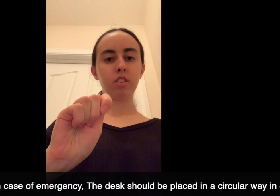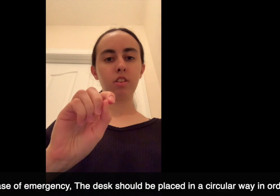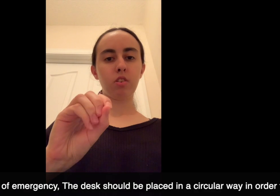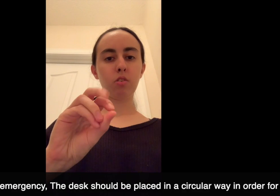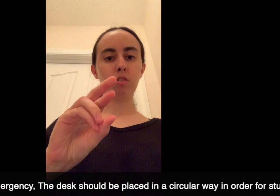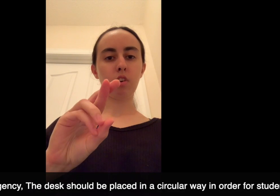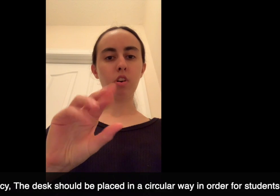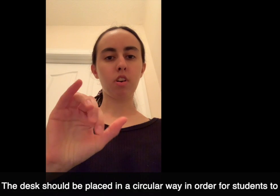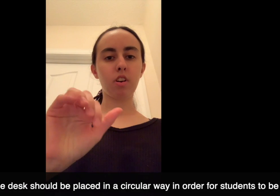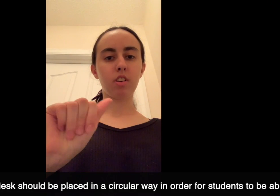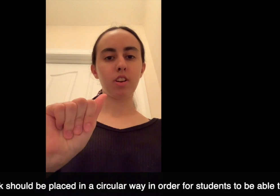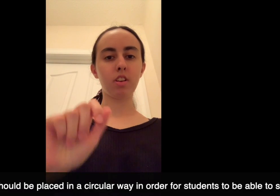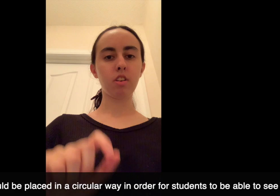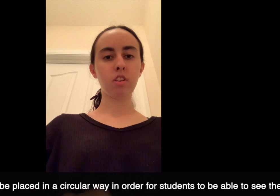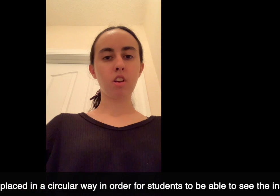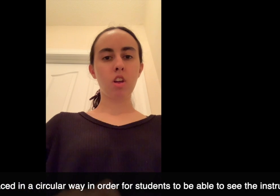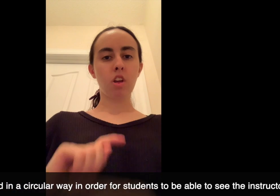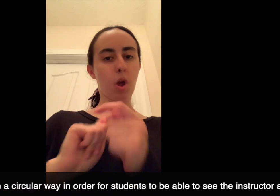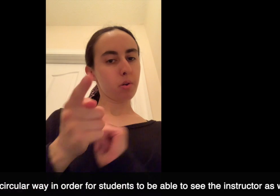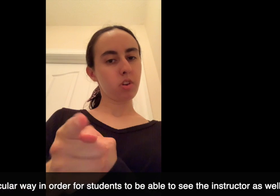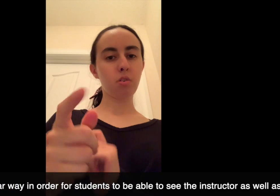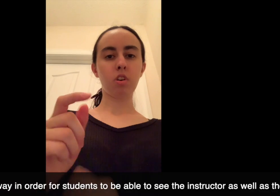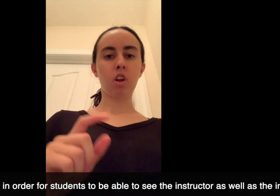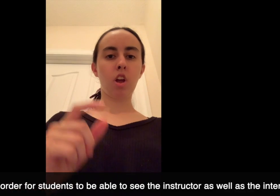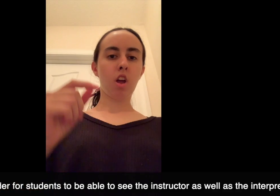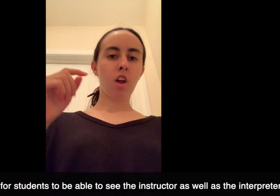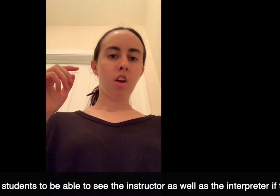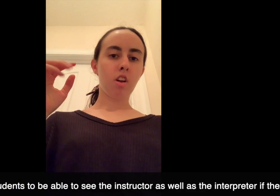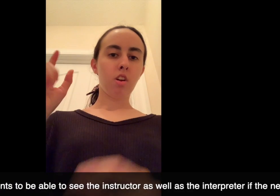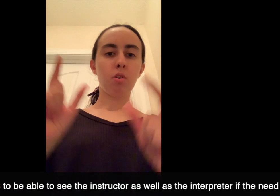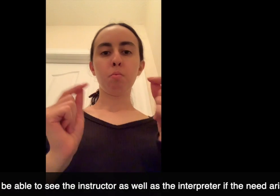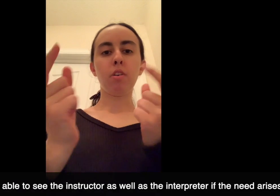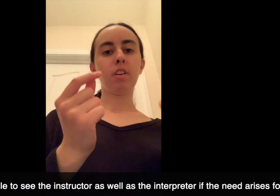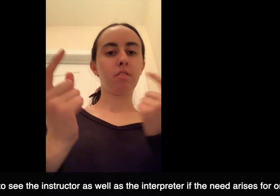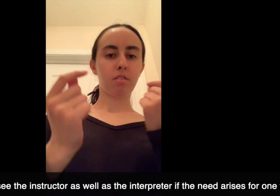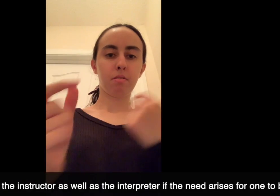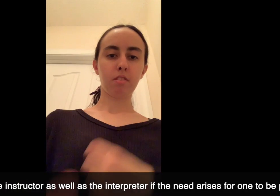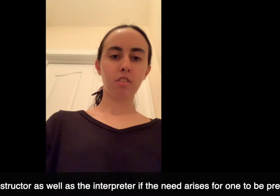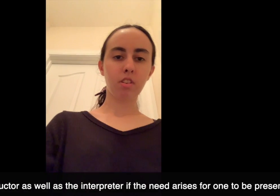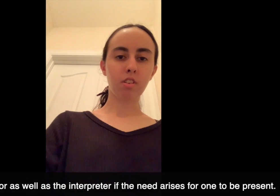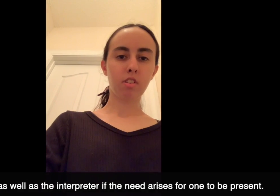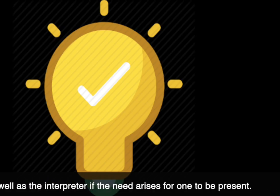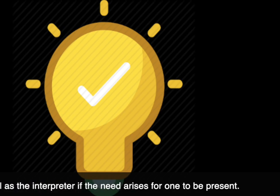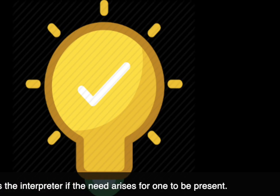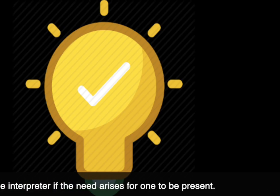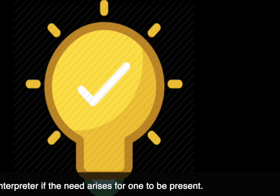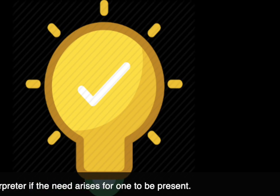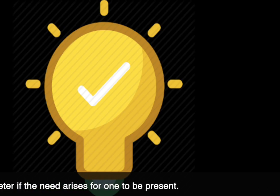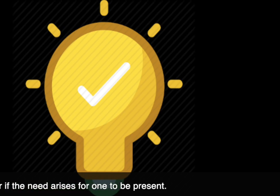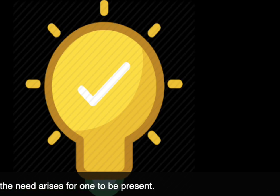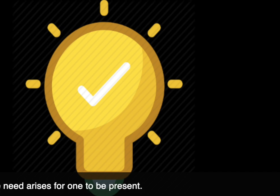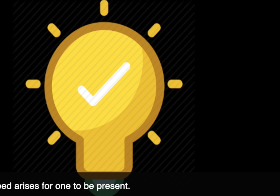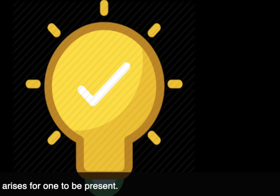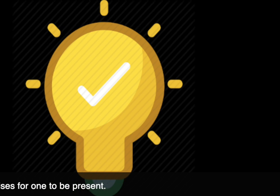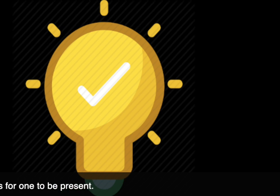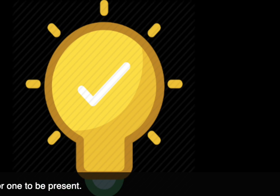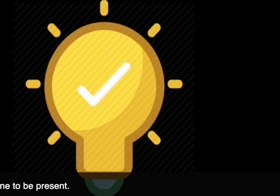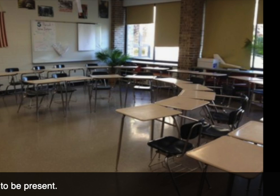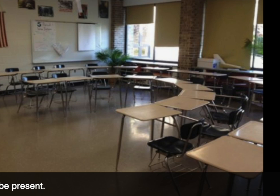emergency. The desk should be placed in a circular way in order for students to be able to see the instructor as well as the interpreter if the need